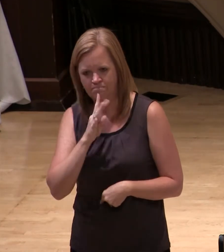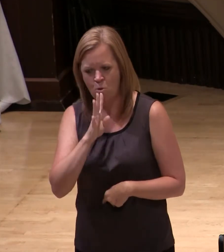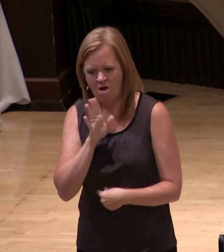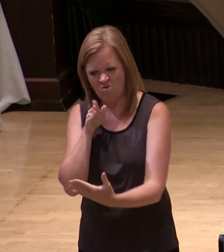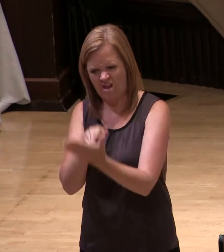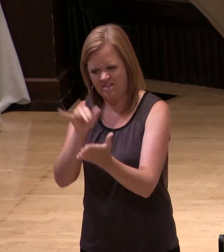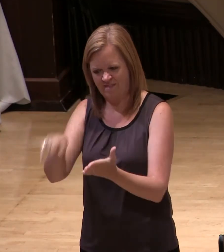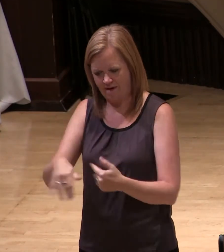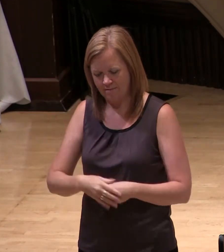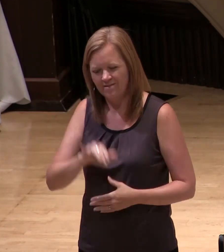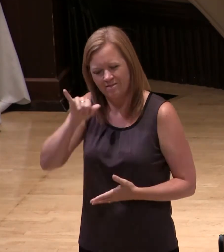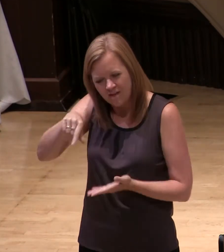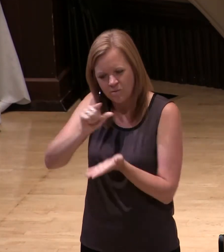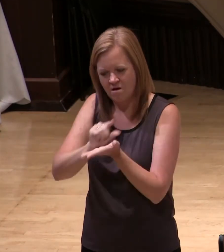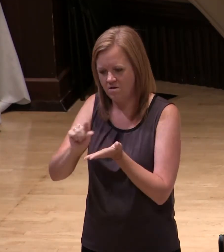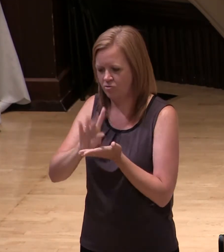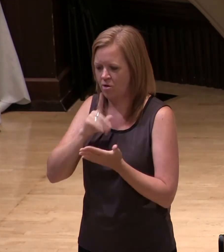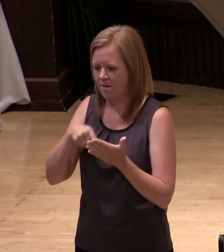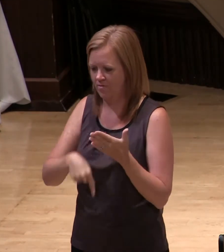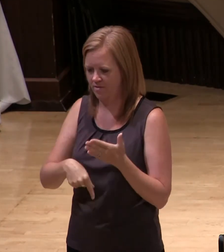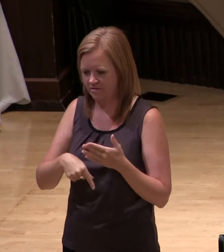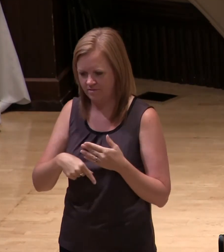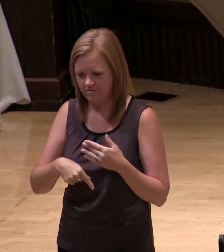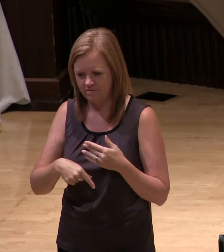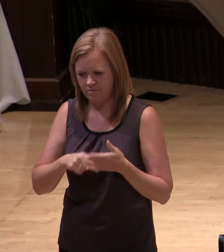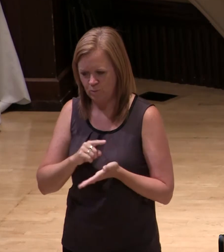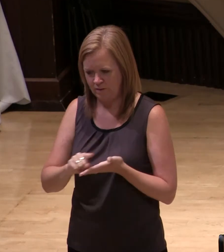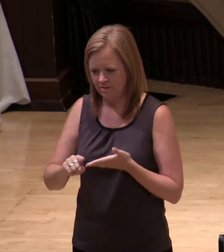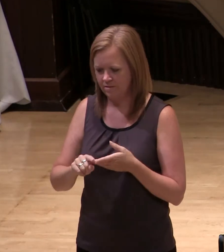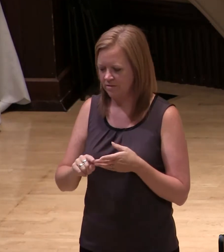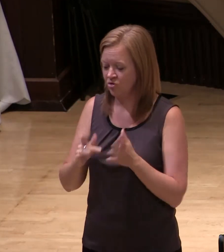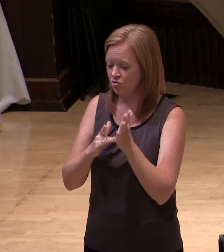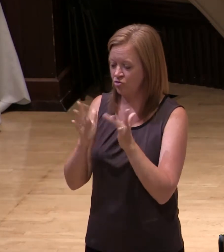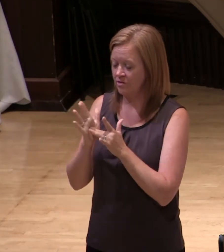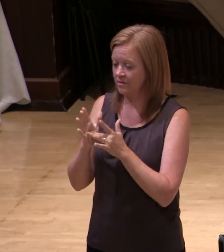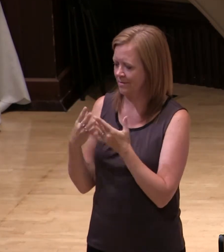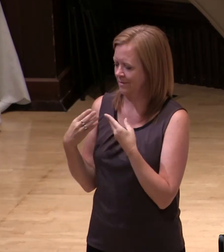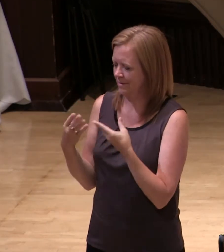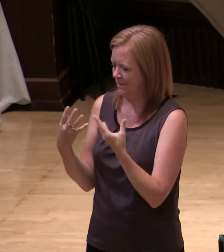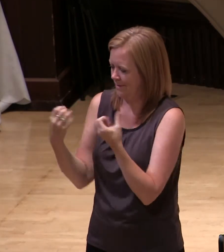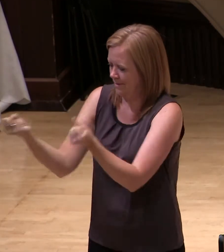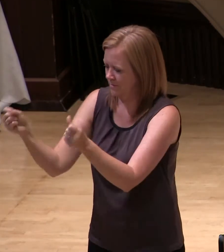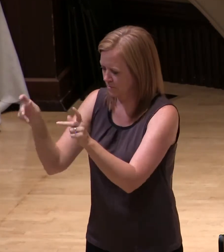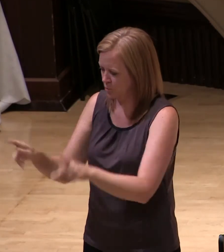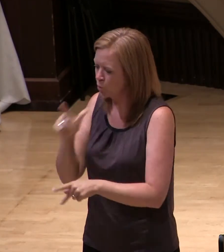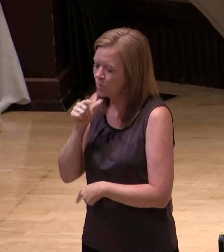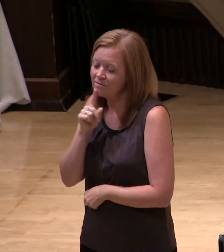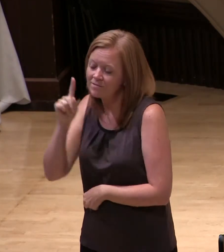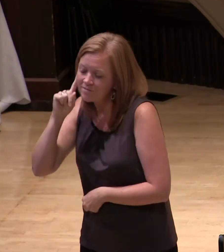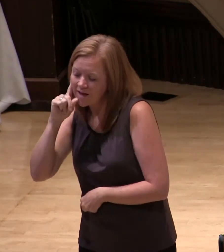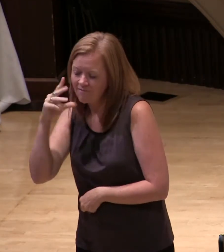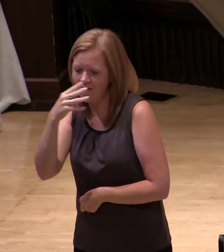what the gospel is about today. Jesus heals a person who is both deaf and speechless.